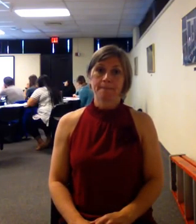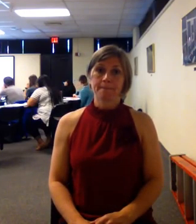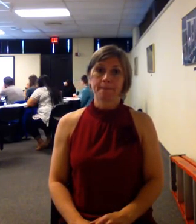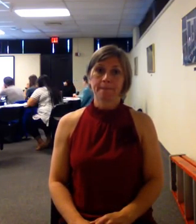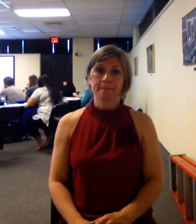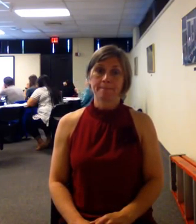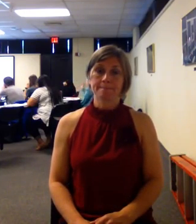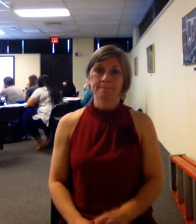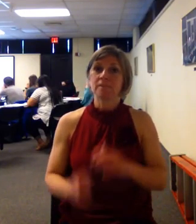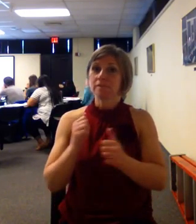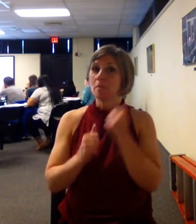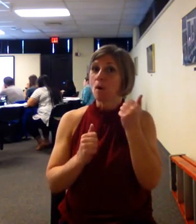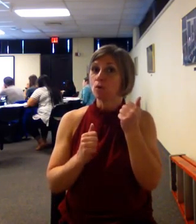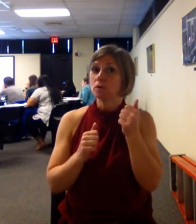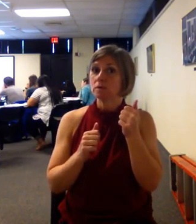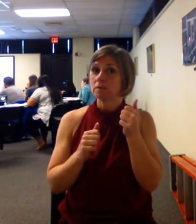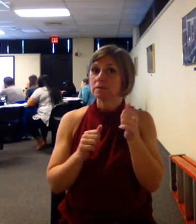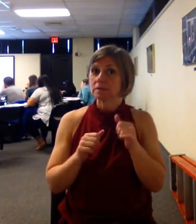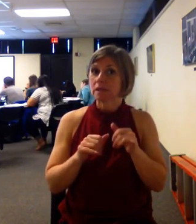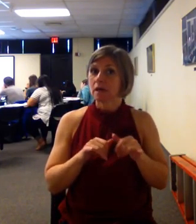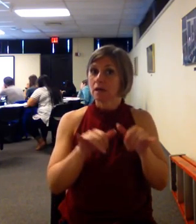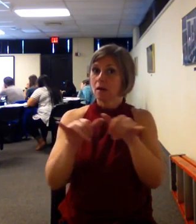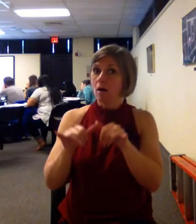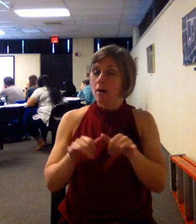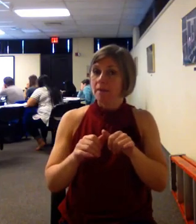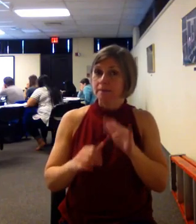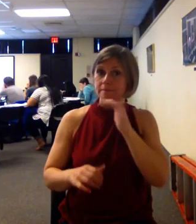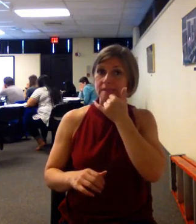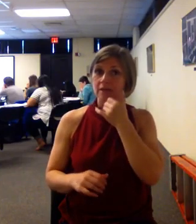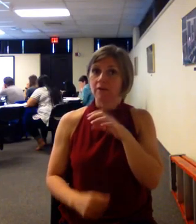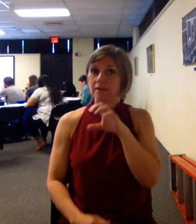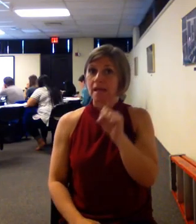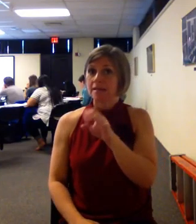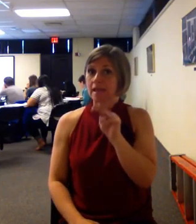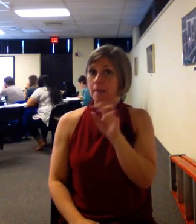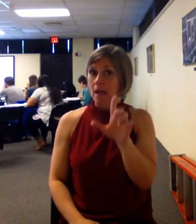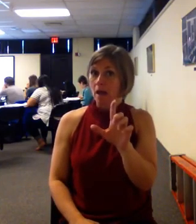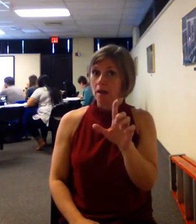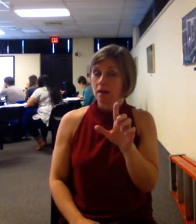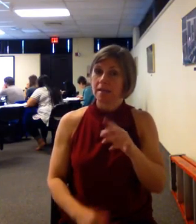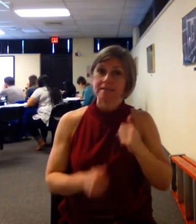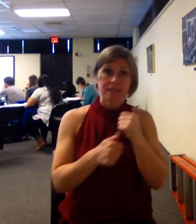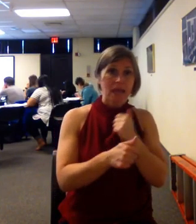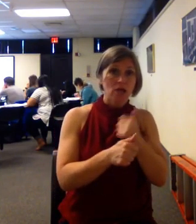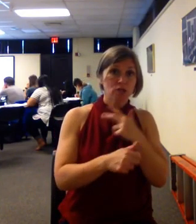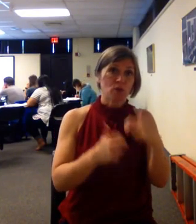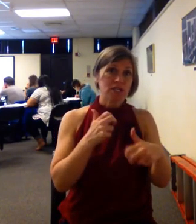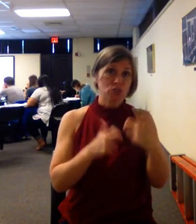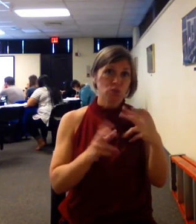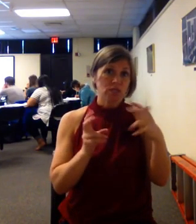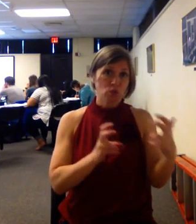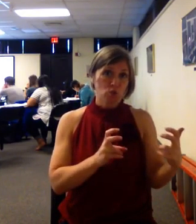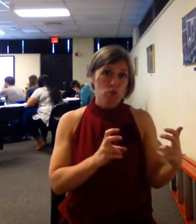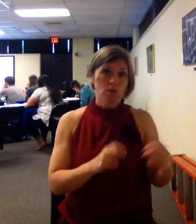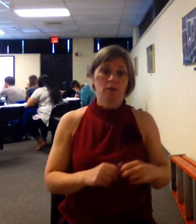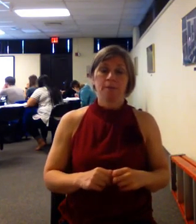The most common mistake on the SML equation is an algebra issue. Don't forget, the